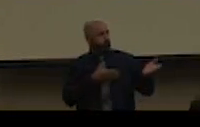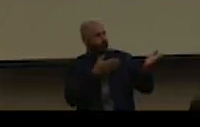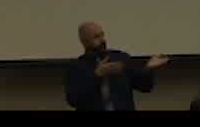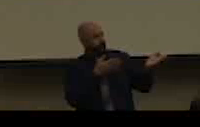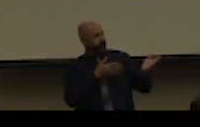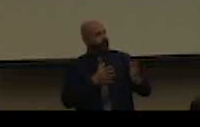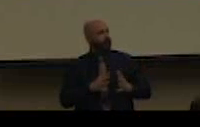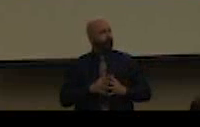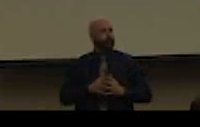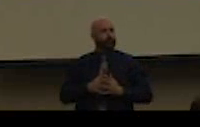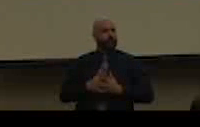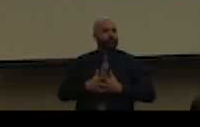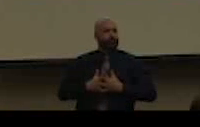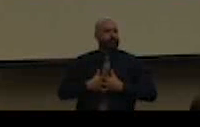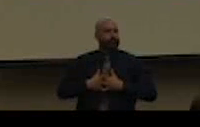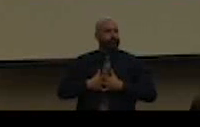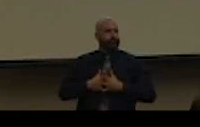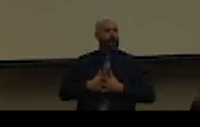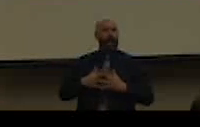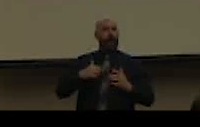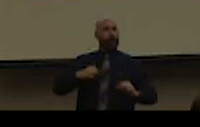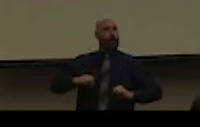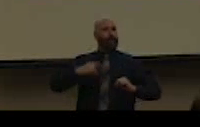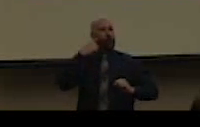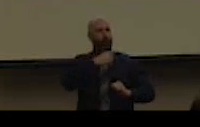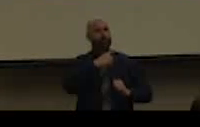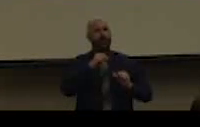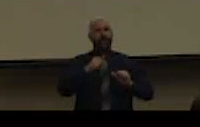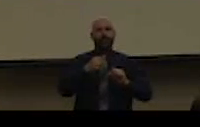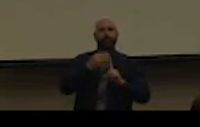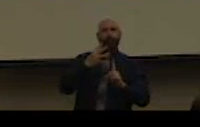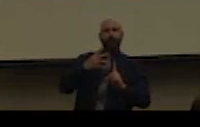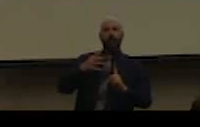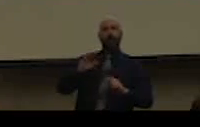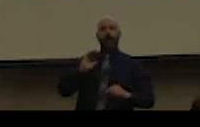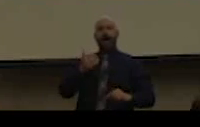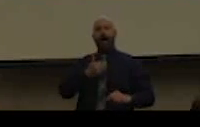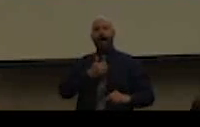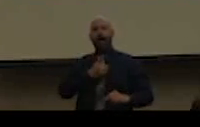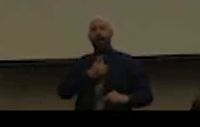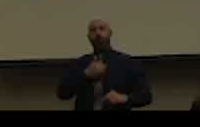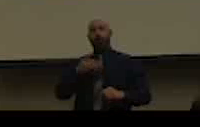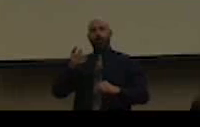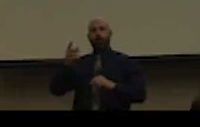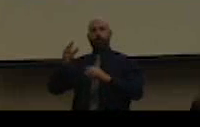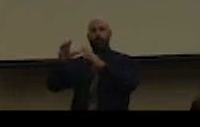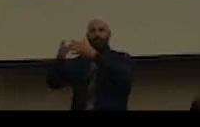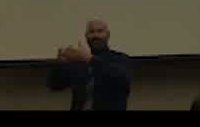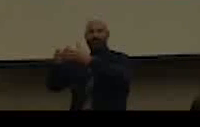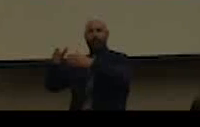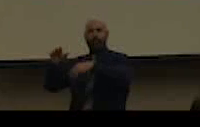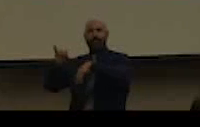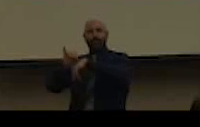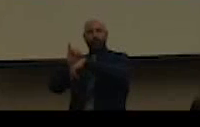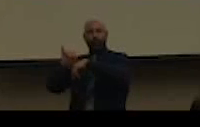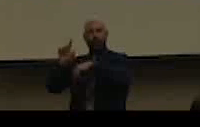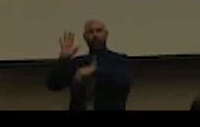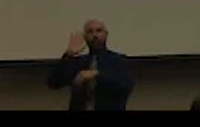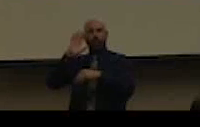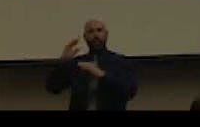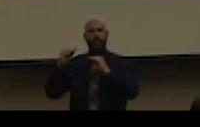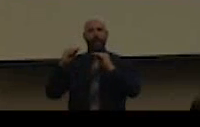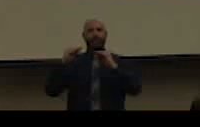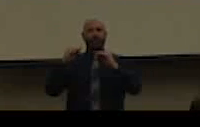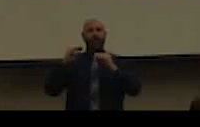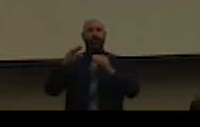and I'll let her, I'm grabbing for her, but she can talk about a webinar to educate candidates. Please talk to her or me about signing up anyone